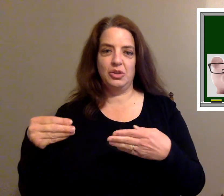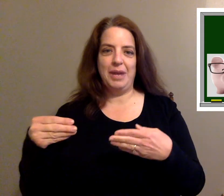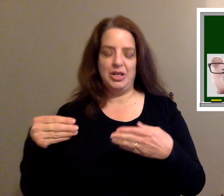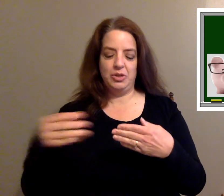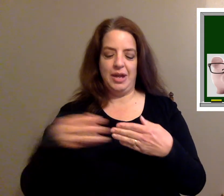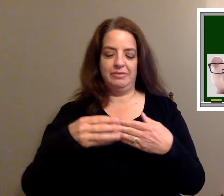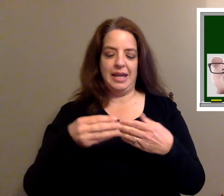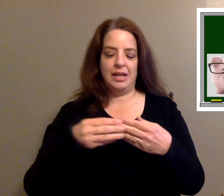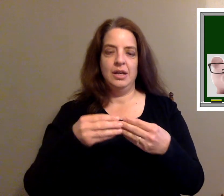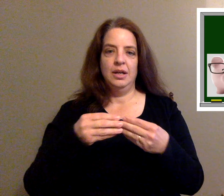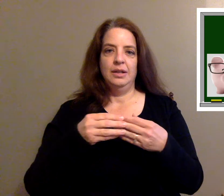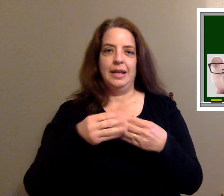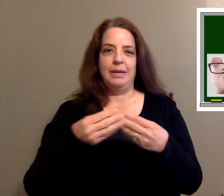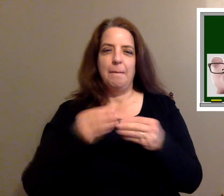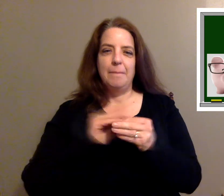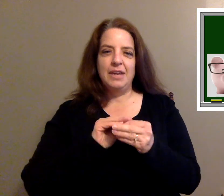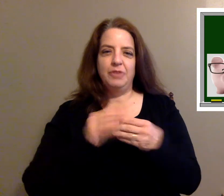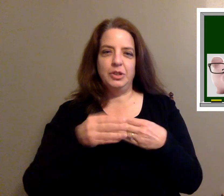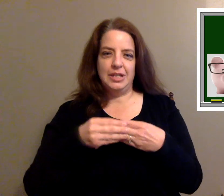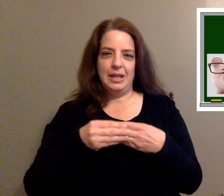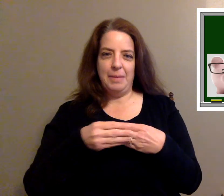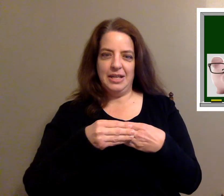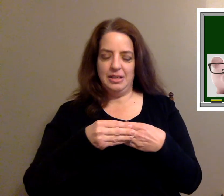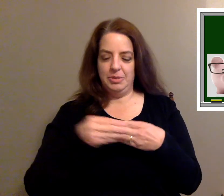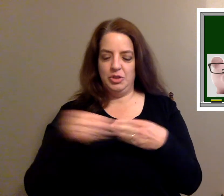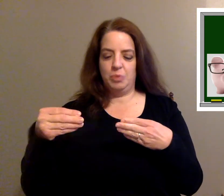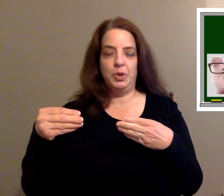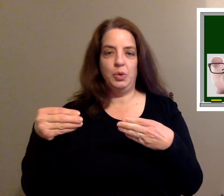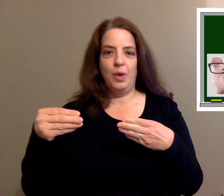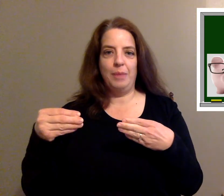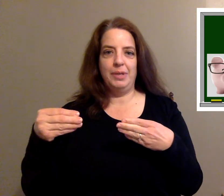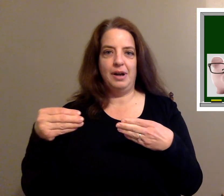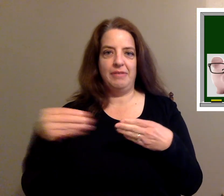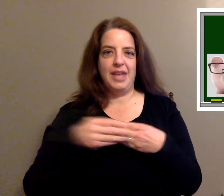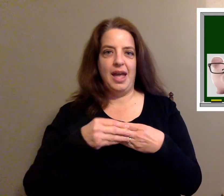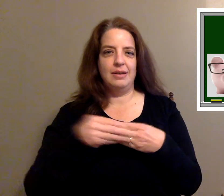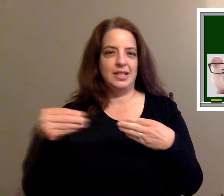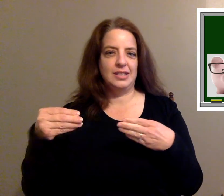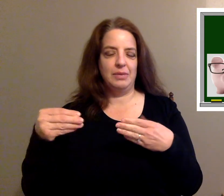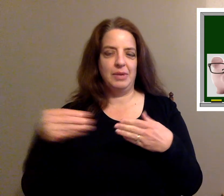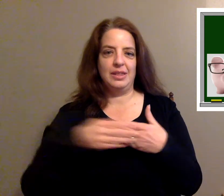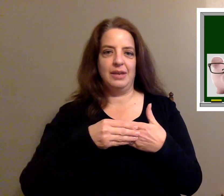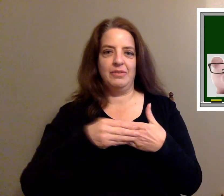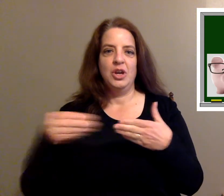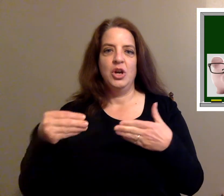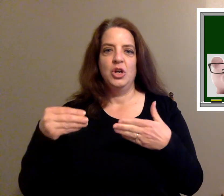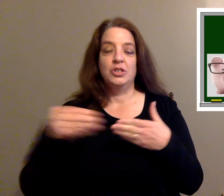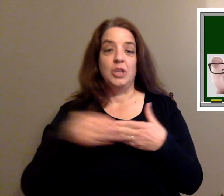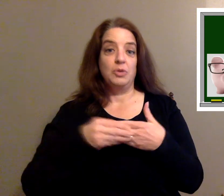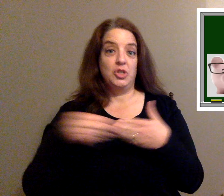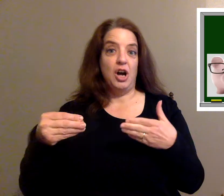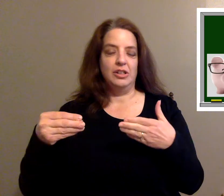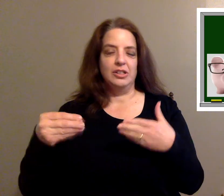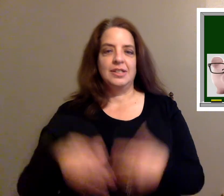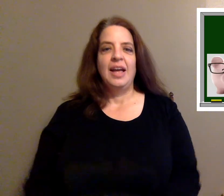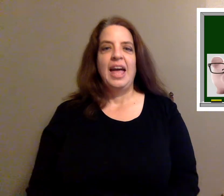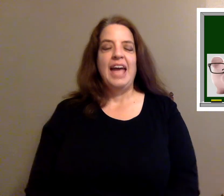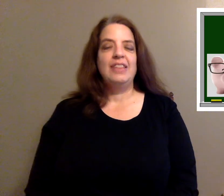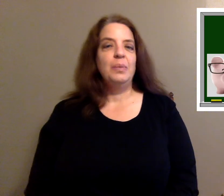imagine you have like money folded in a money clip and you just pull one bill off the end. That's kind of what I think of. So dollars. And then when it